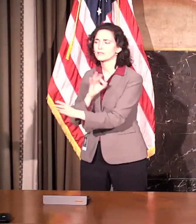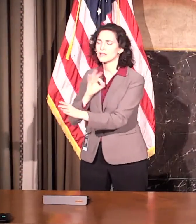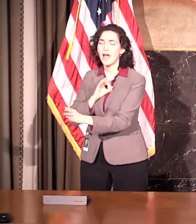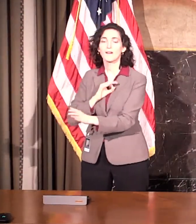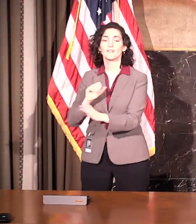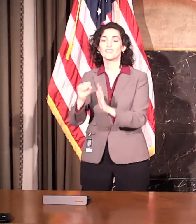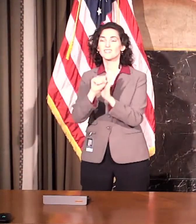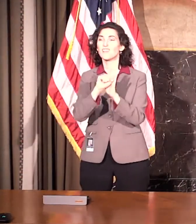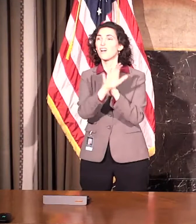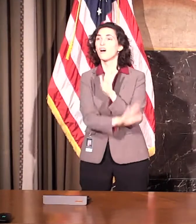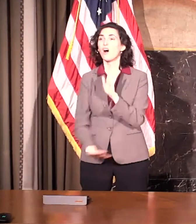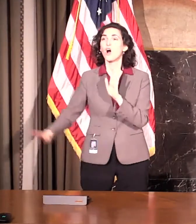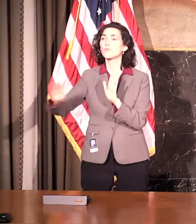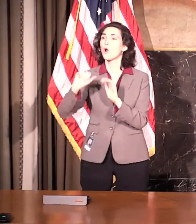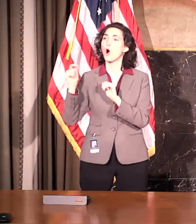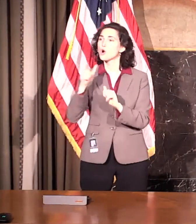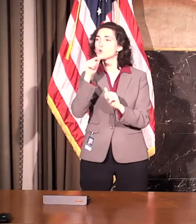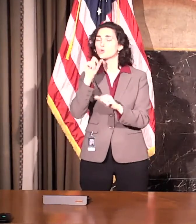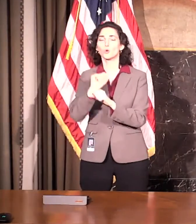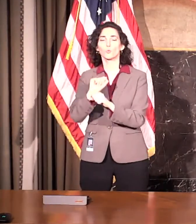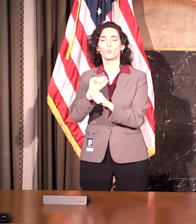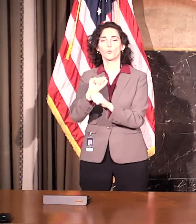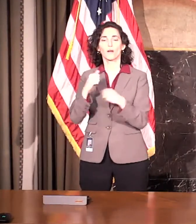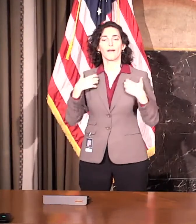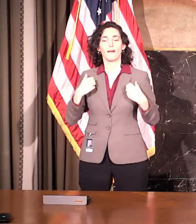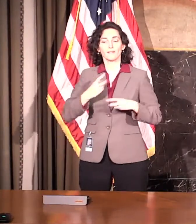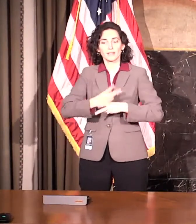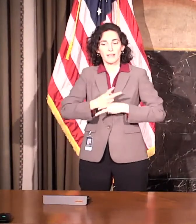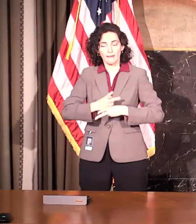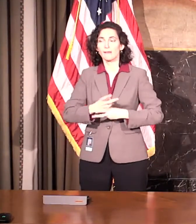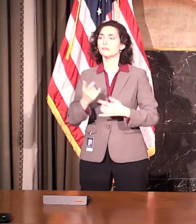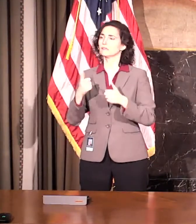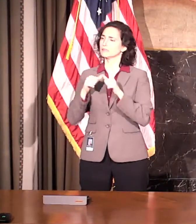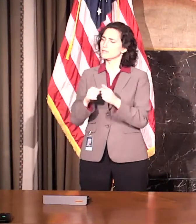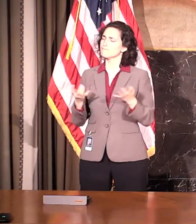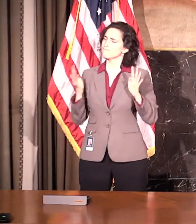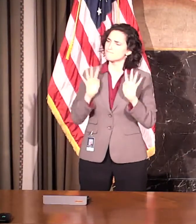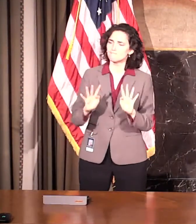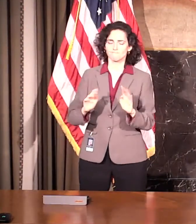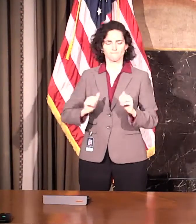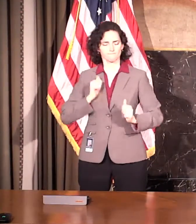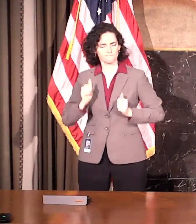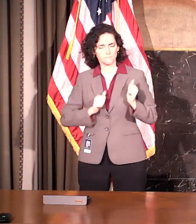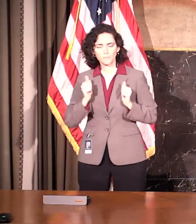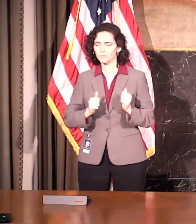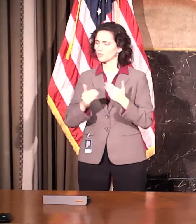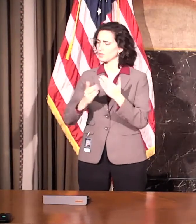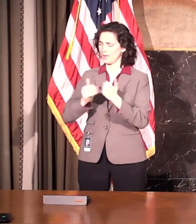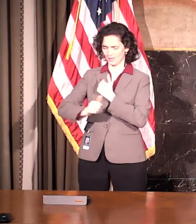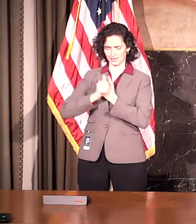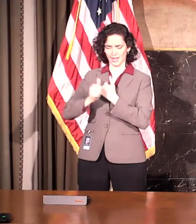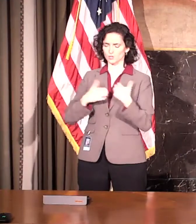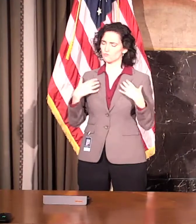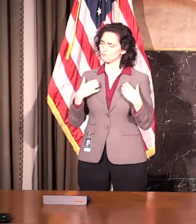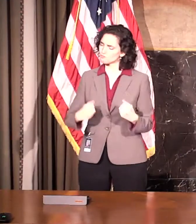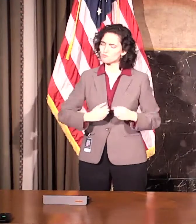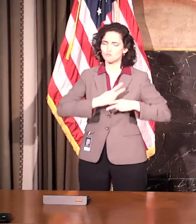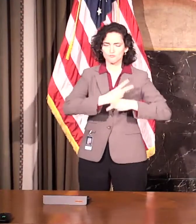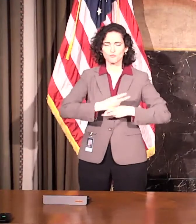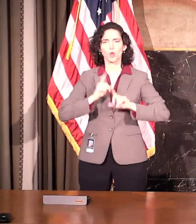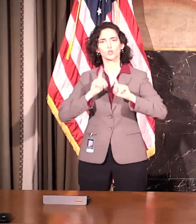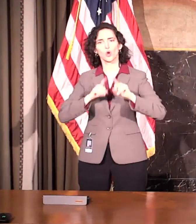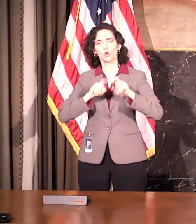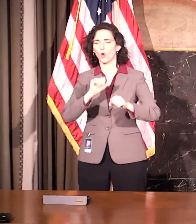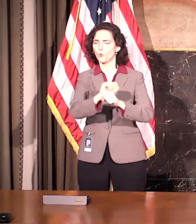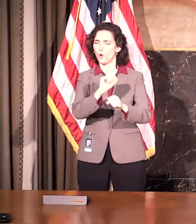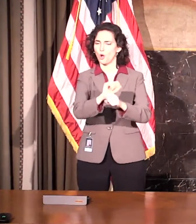around the state of Louisiana for continuing to put themselves at risk before this historic week, continuing to come to work